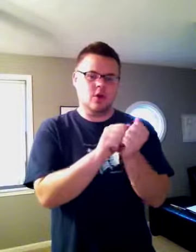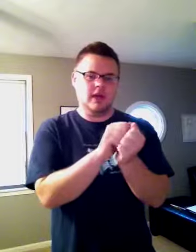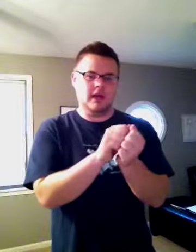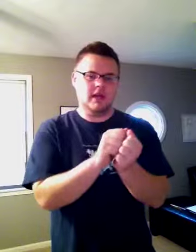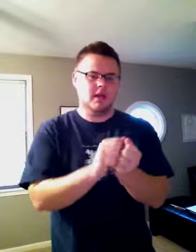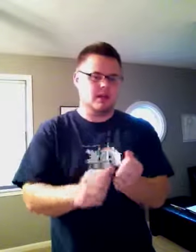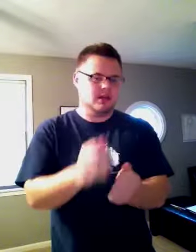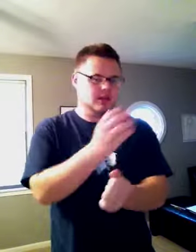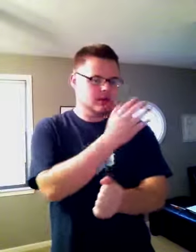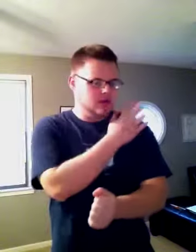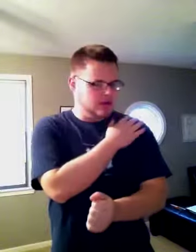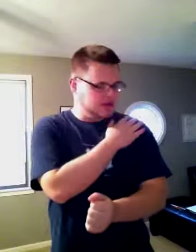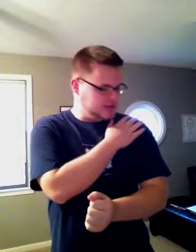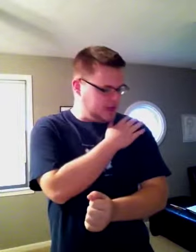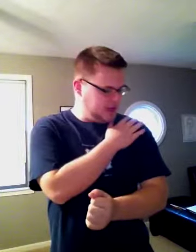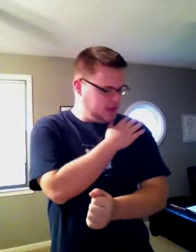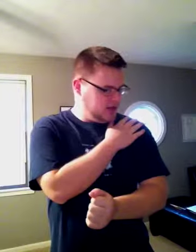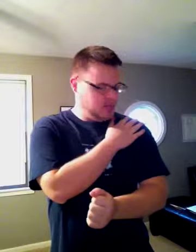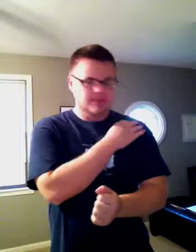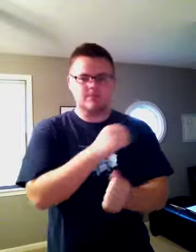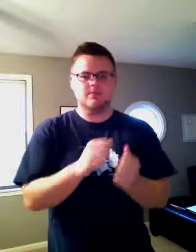away the stain.